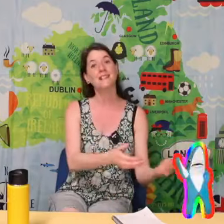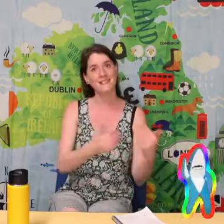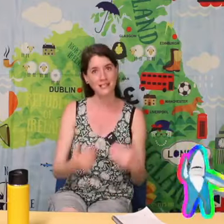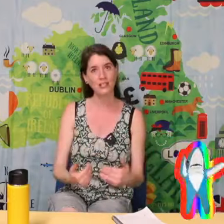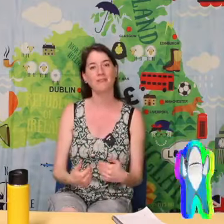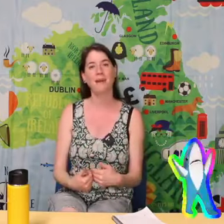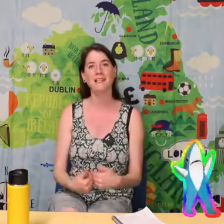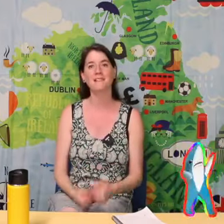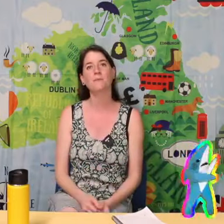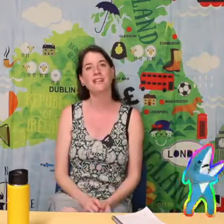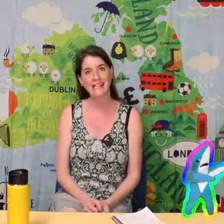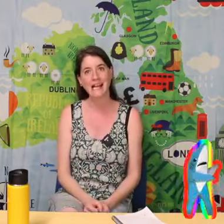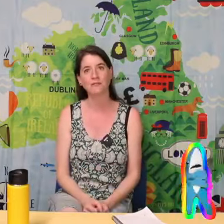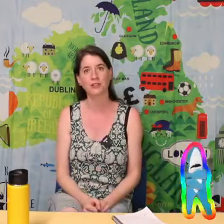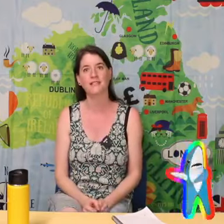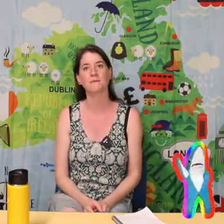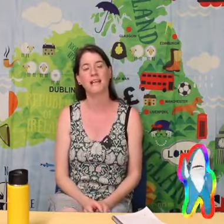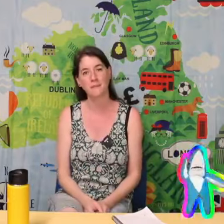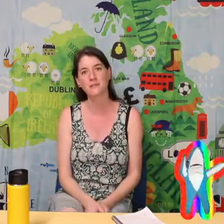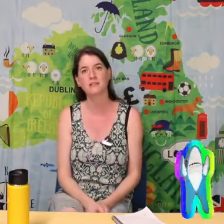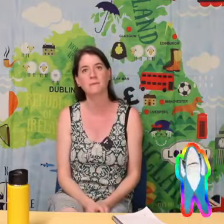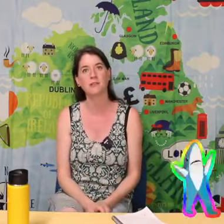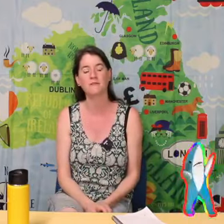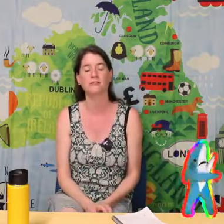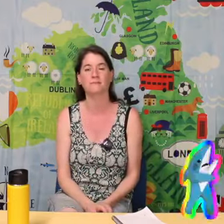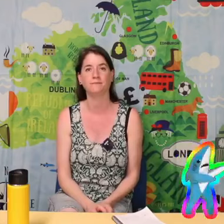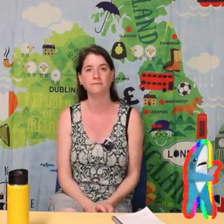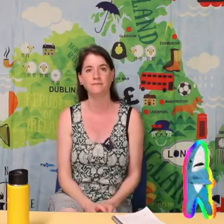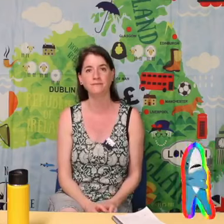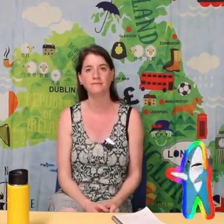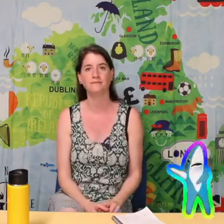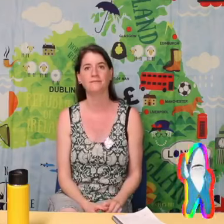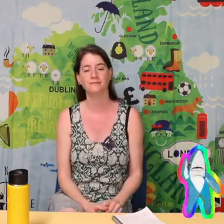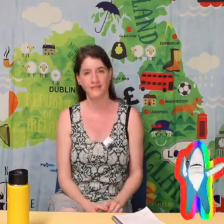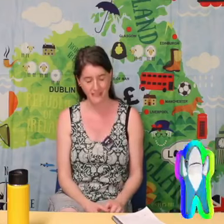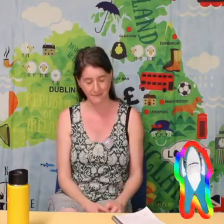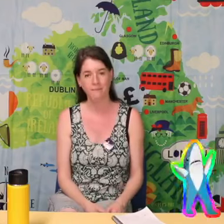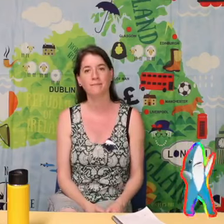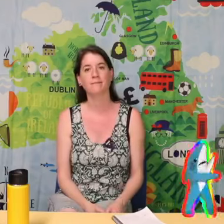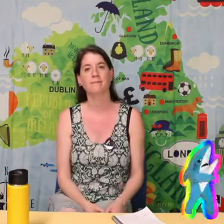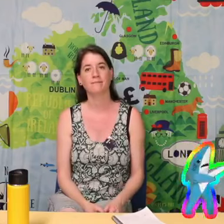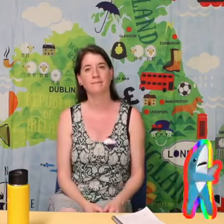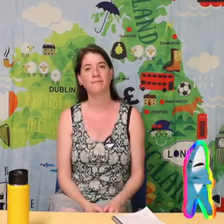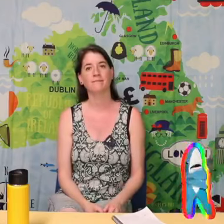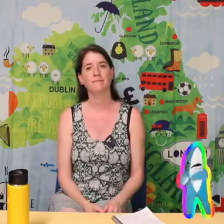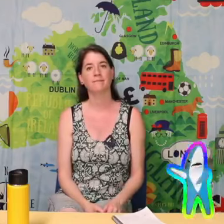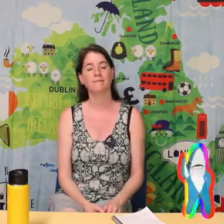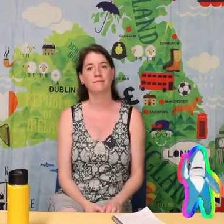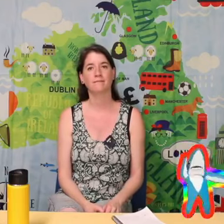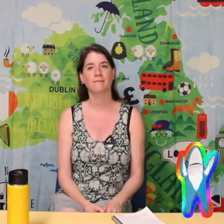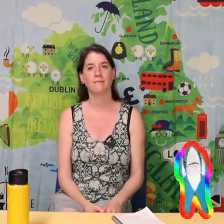sent her a pencil with a clanger on it. It was absolutely and beautiful. And Phil, Catherine's partner, yep. Phil's dad, went to school with Patrick Moore, if you